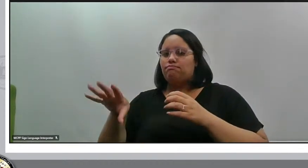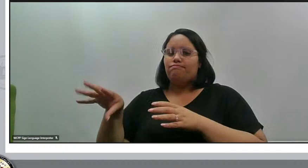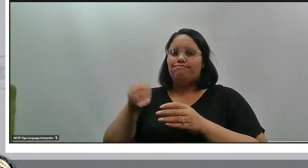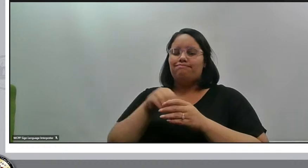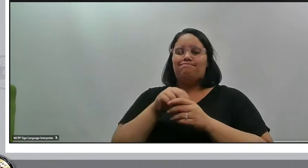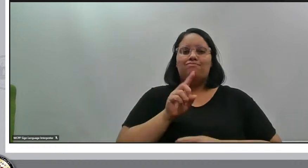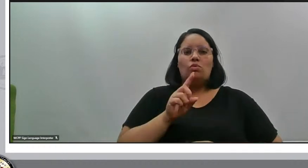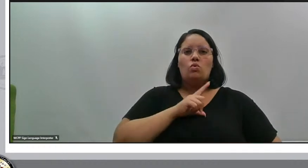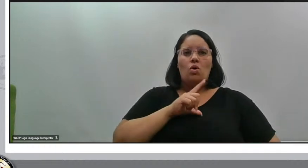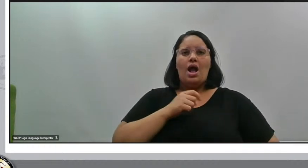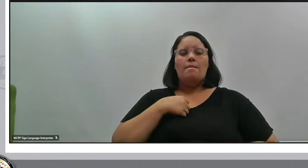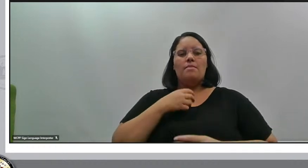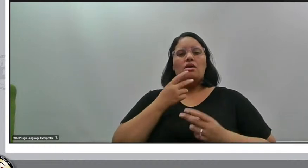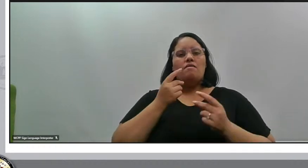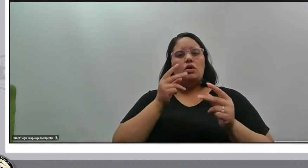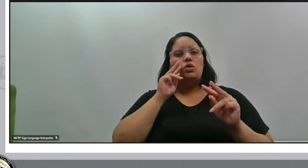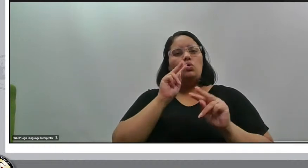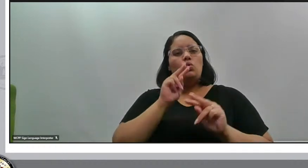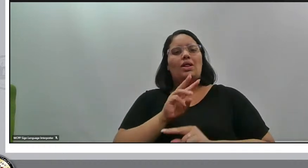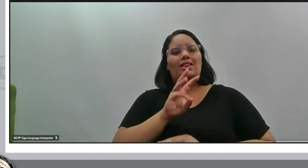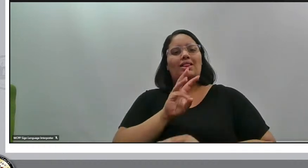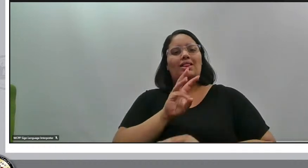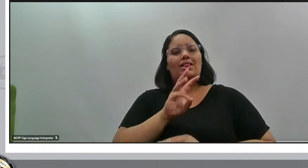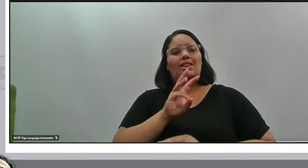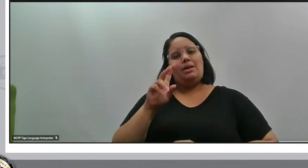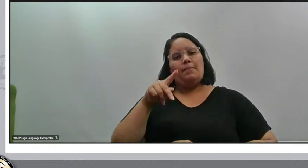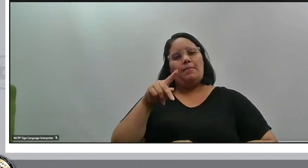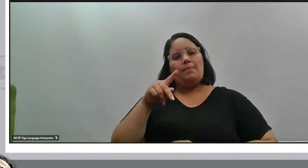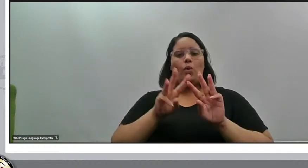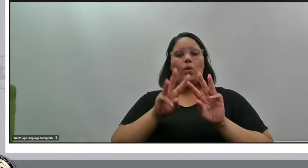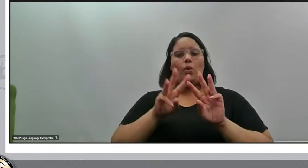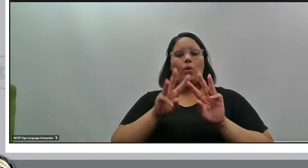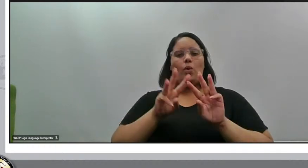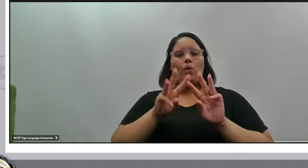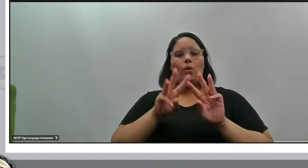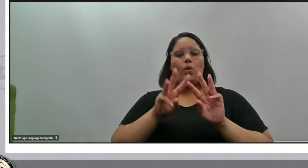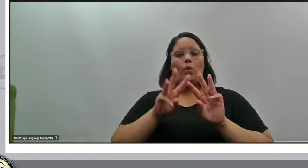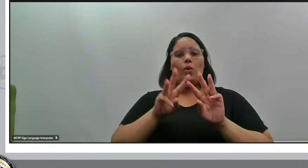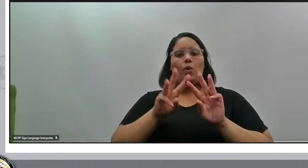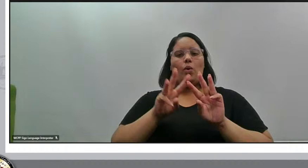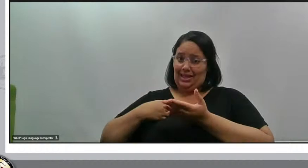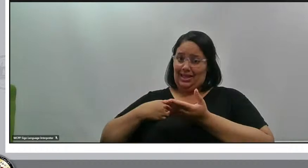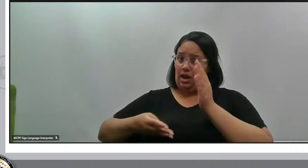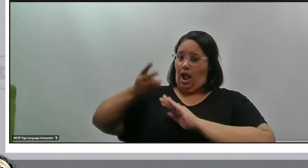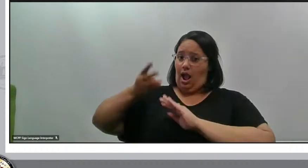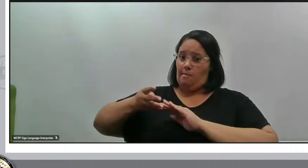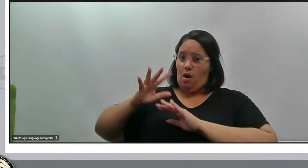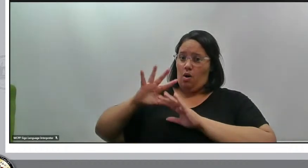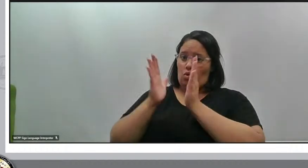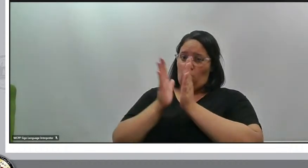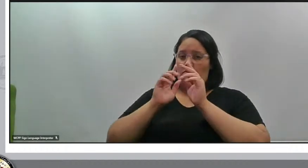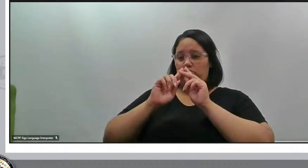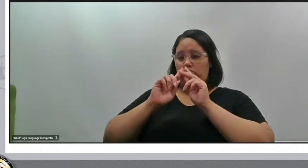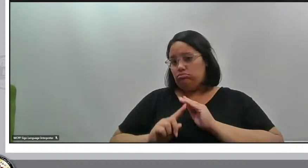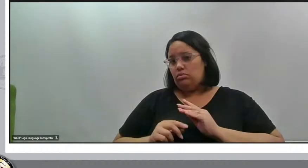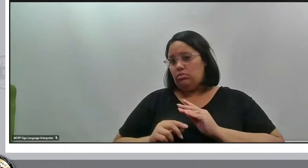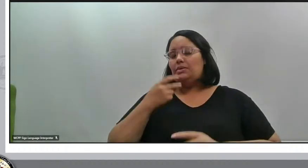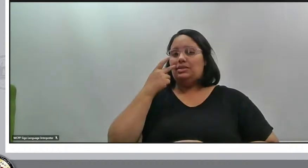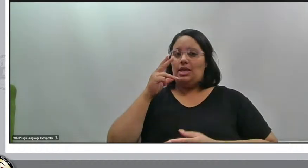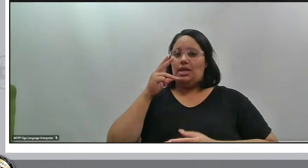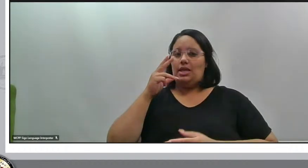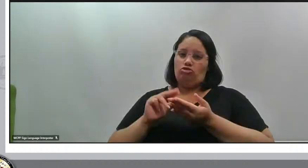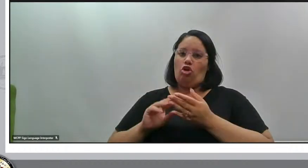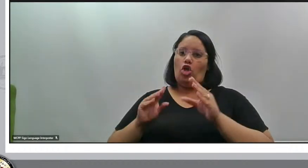Because I quickly had a look at the WCPP website to see whether Hansard has been putting up all of their items, and I see that the Hansard